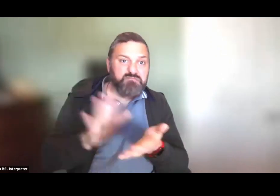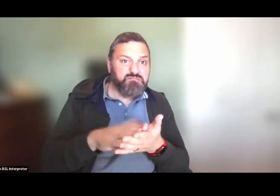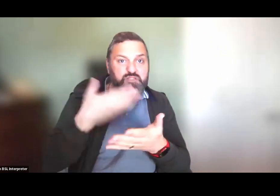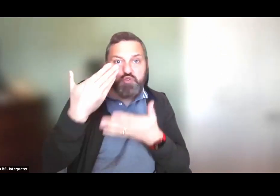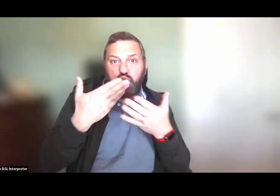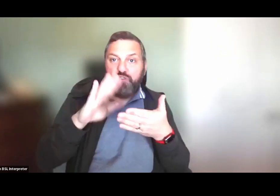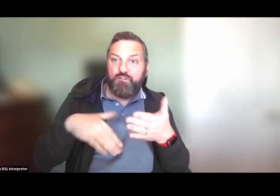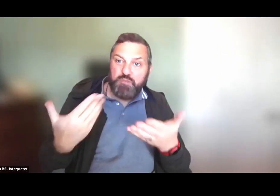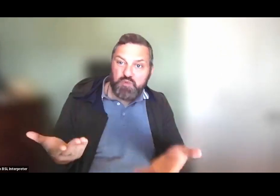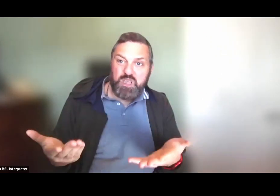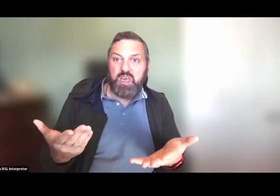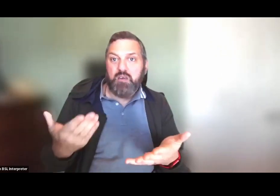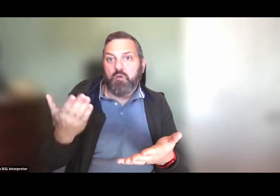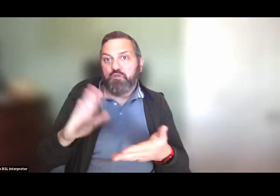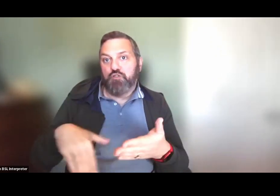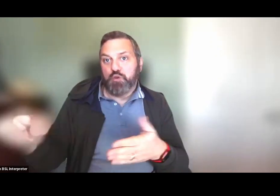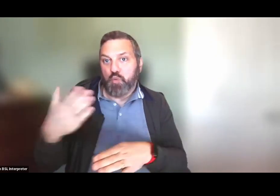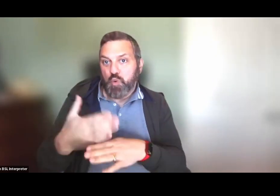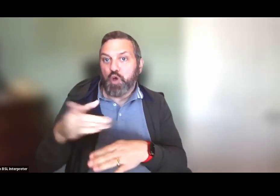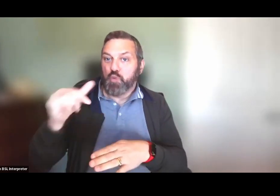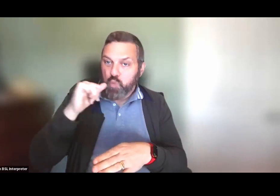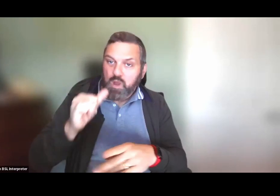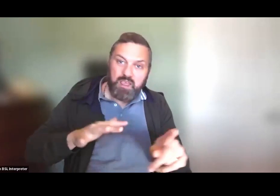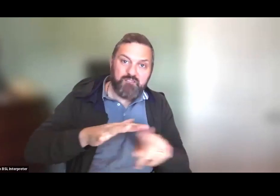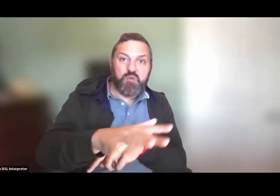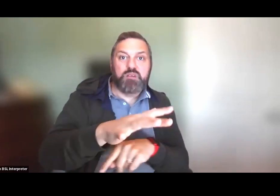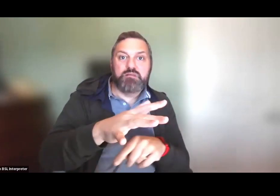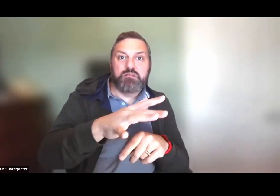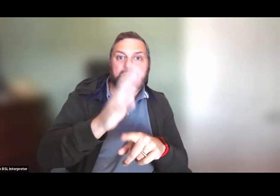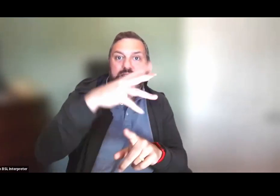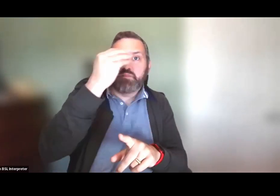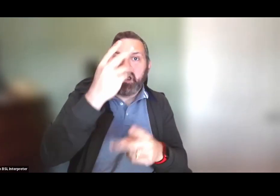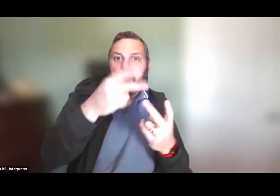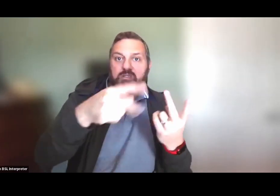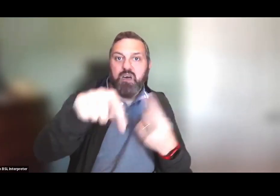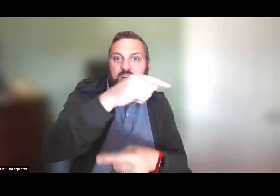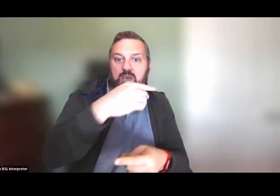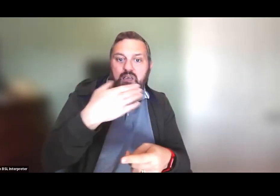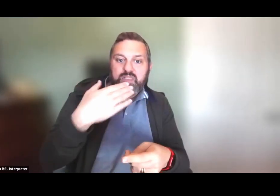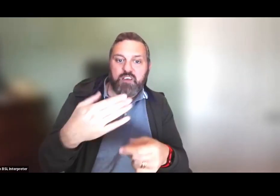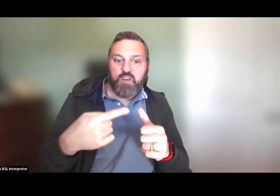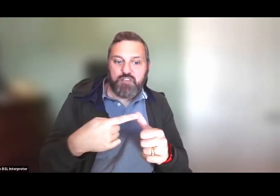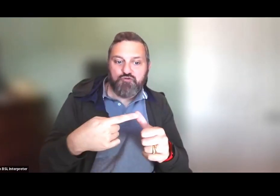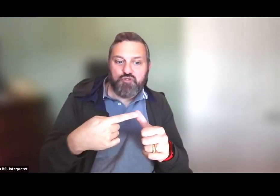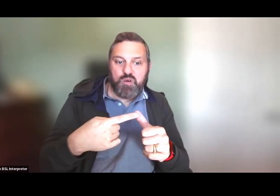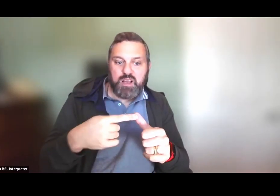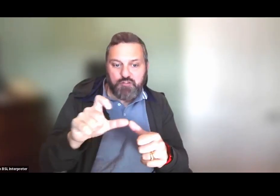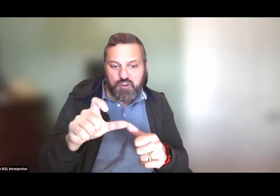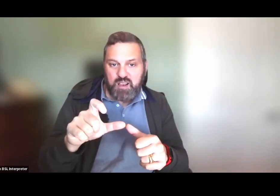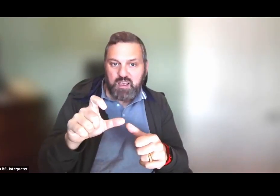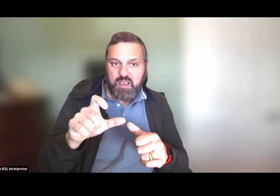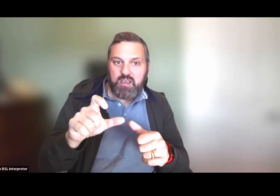work. I promise you it's going to massively inspire others. And I just want to say thanks to my colleagues Andrew and Carolina and to Khan and